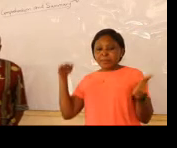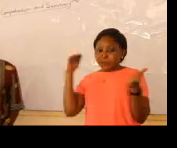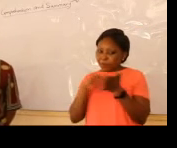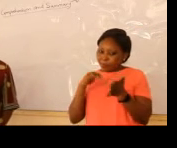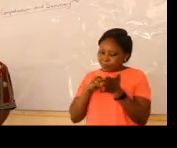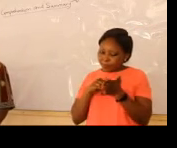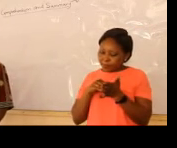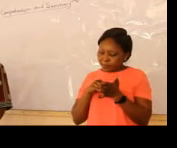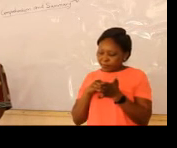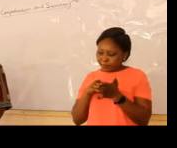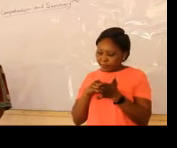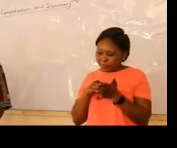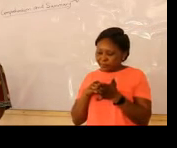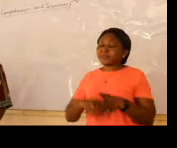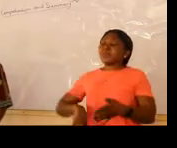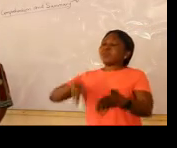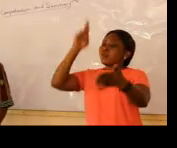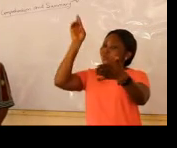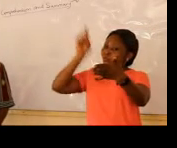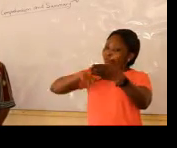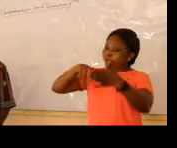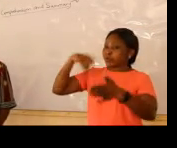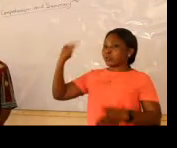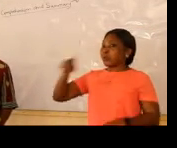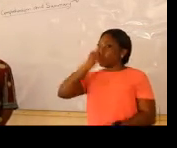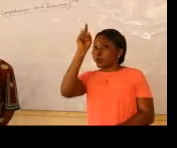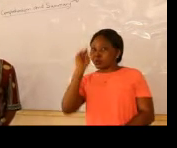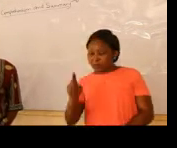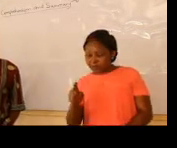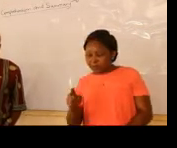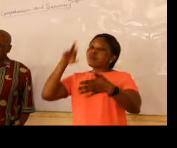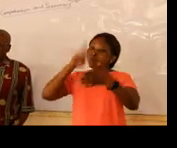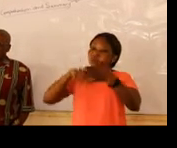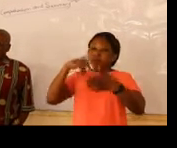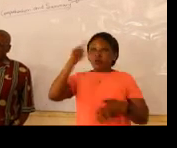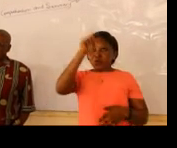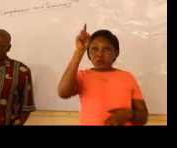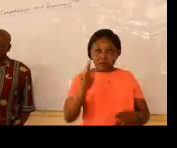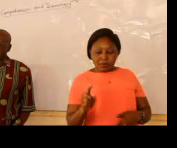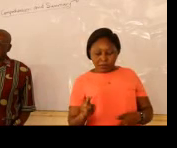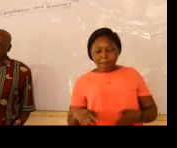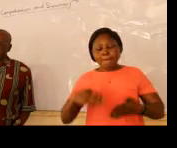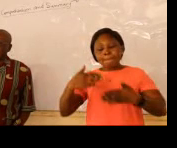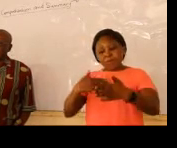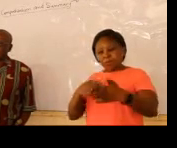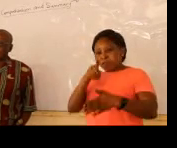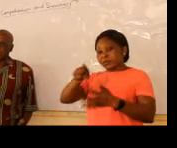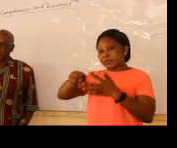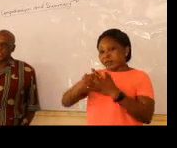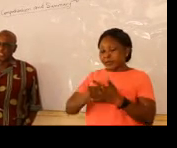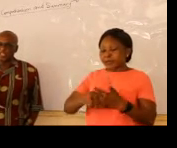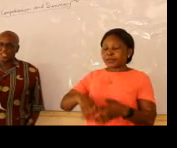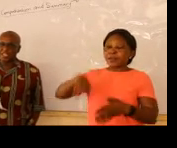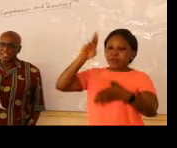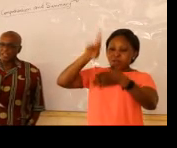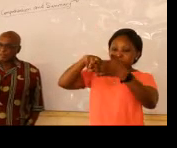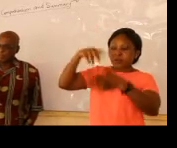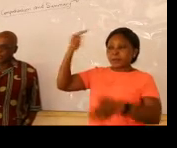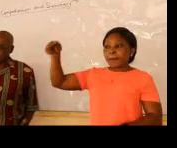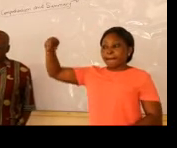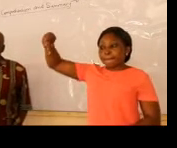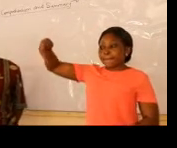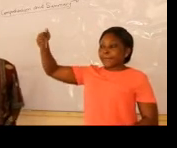Again, read the questions before you start. Read the questions before you start reading the